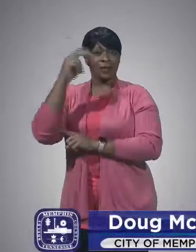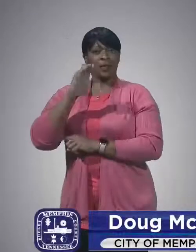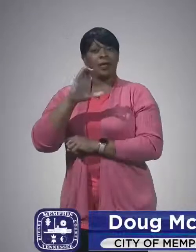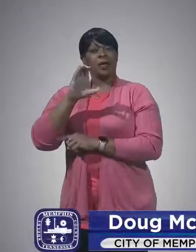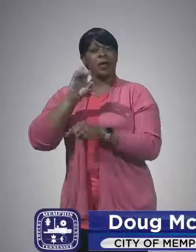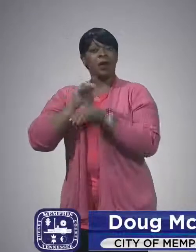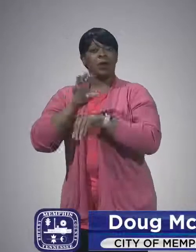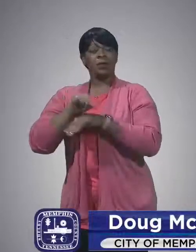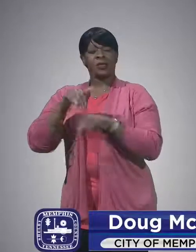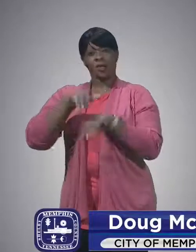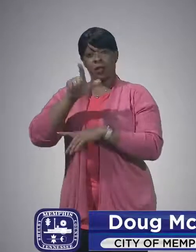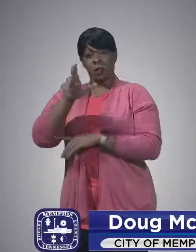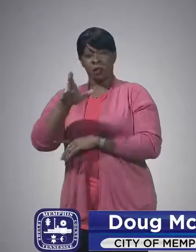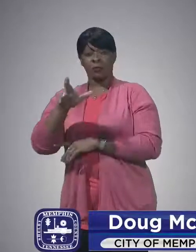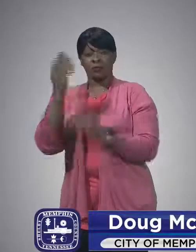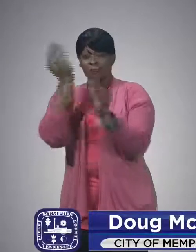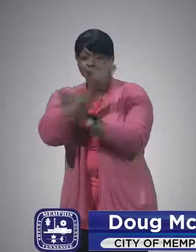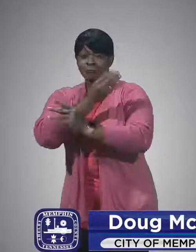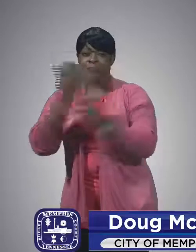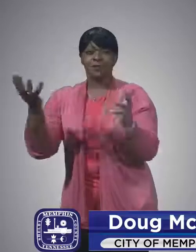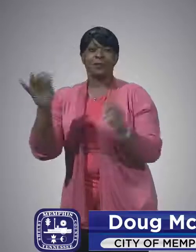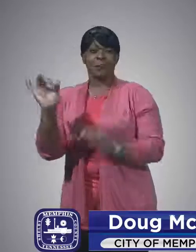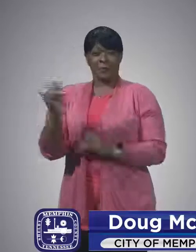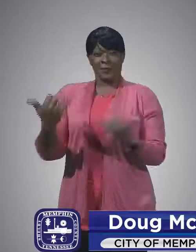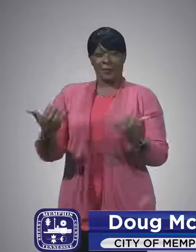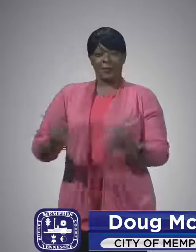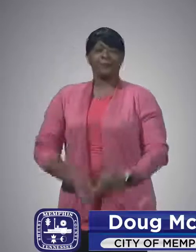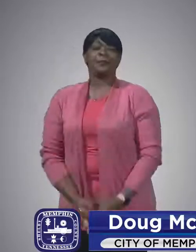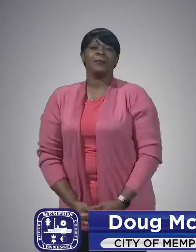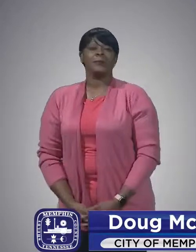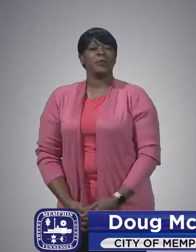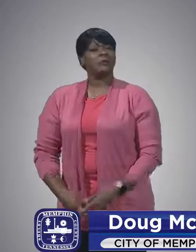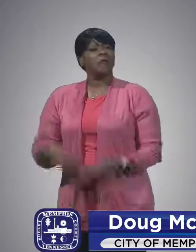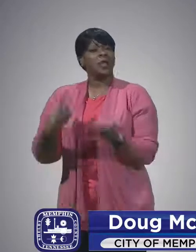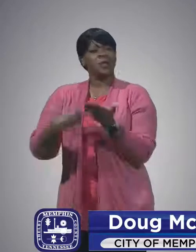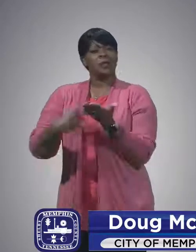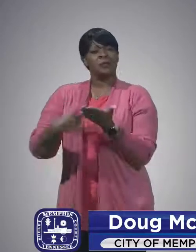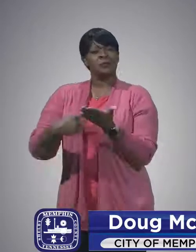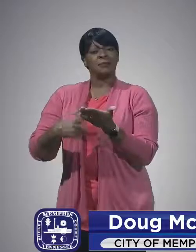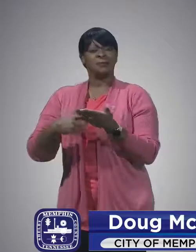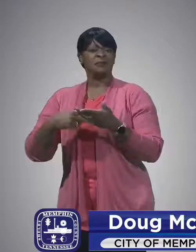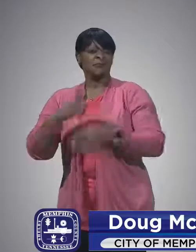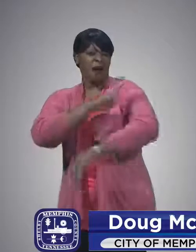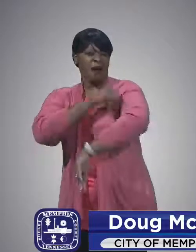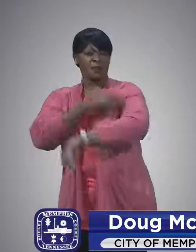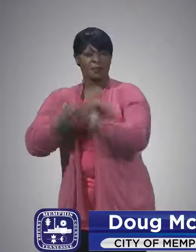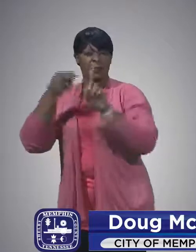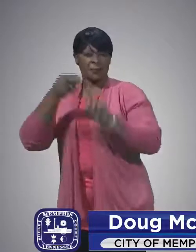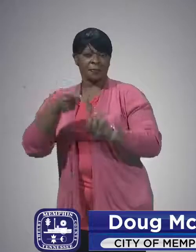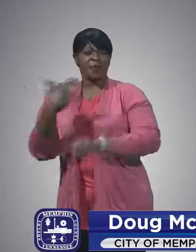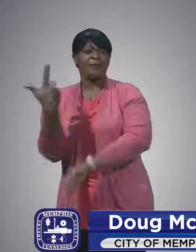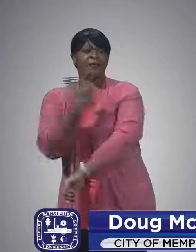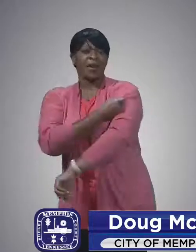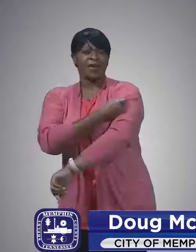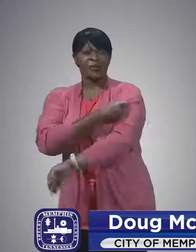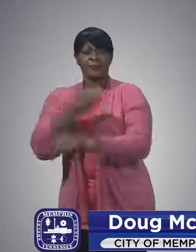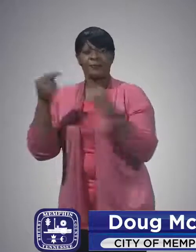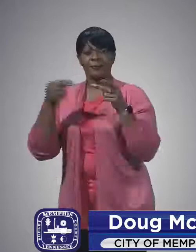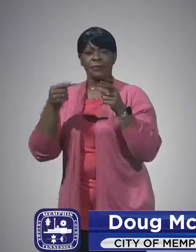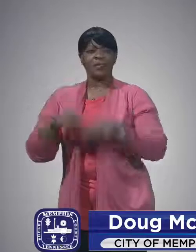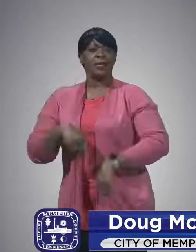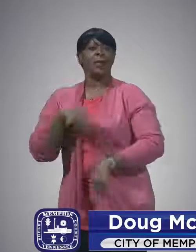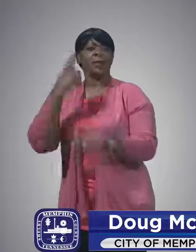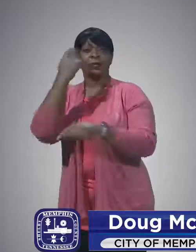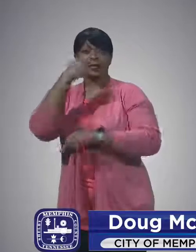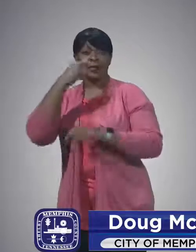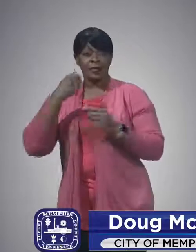in Little Rock who will have some words for us today. I'm going to talk just a bit about hospitalizations, vaccinations, and testing, and then